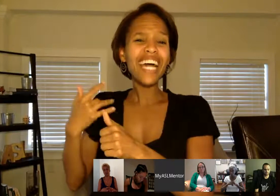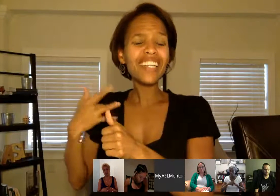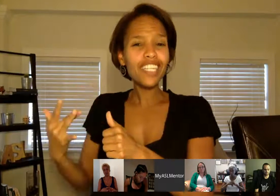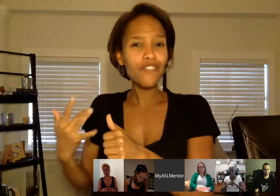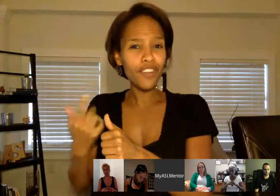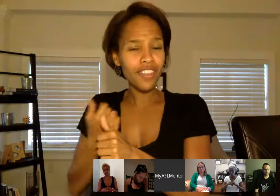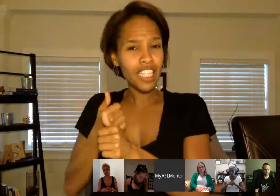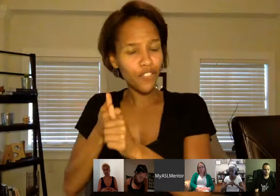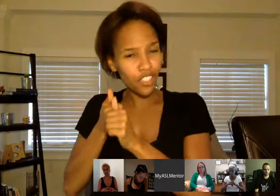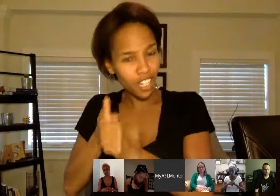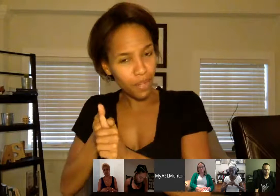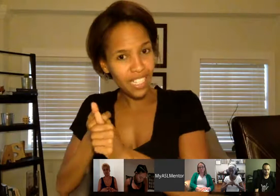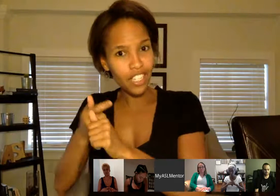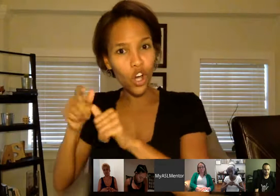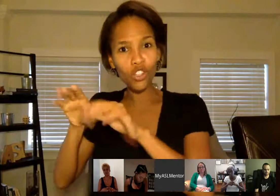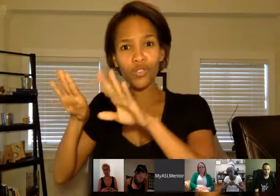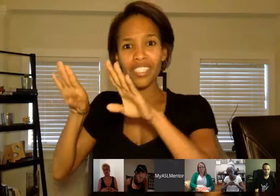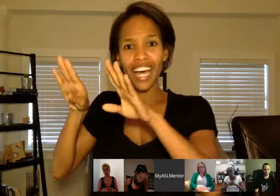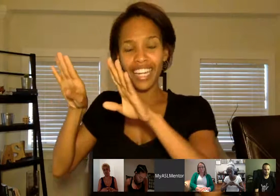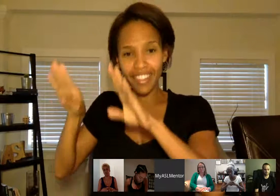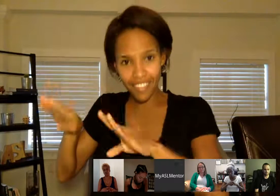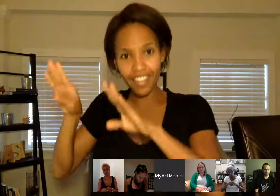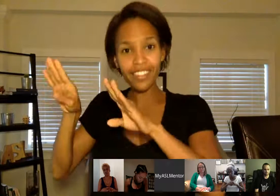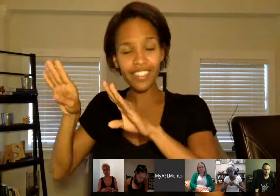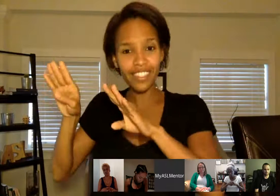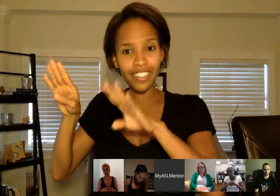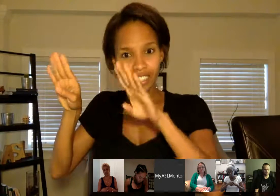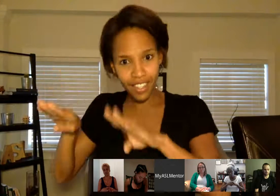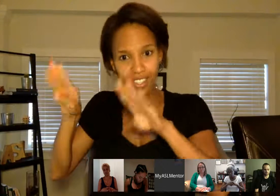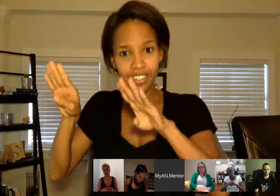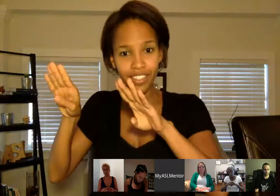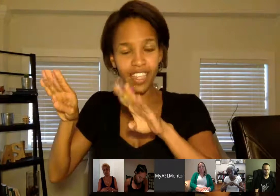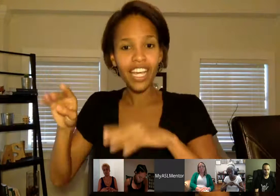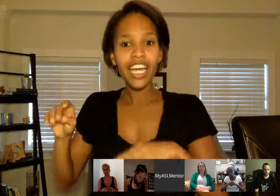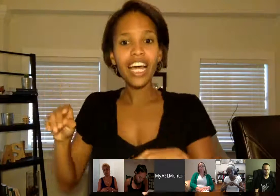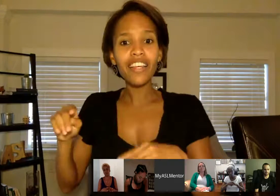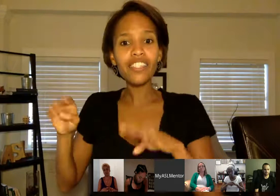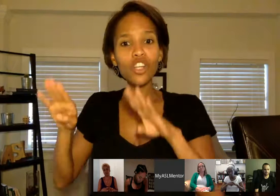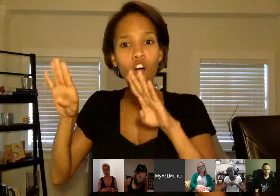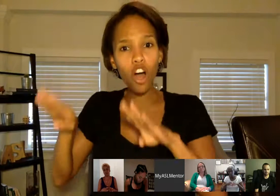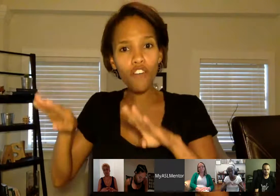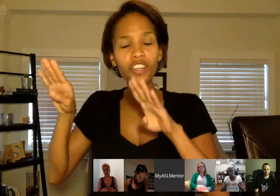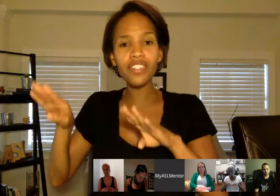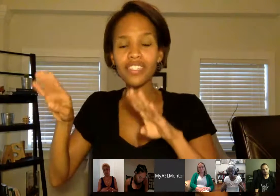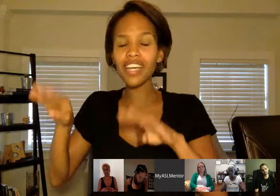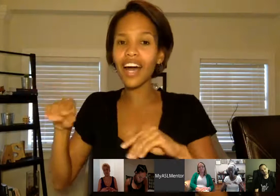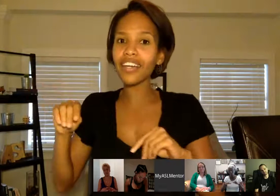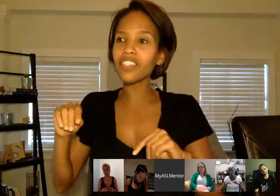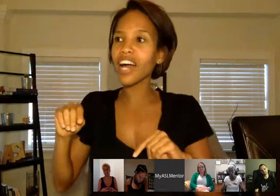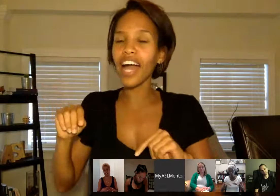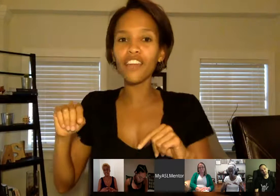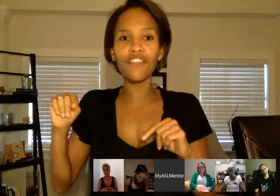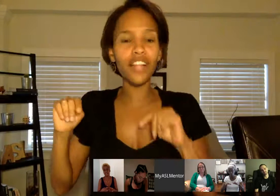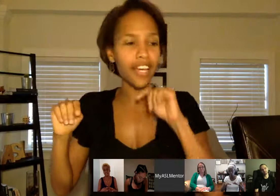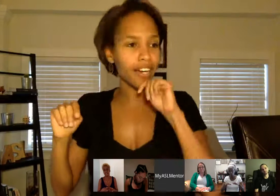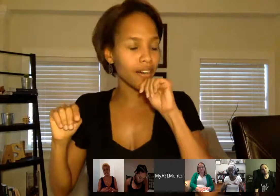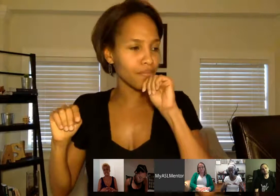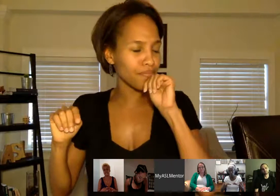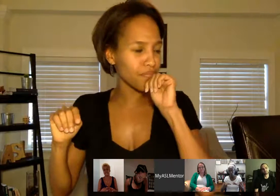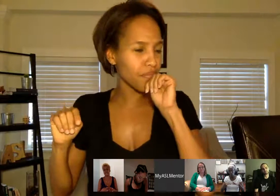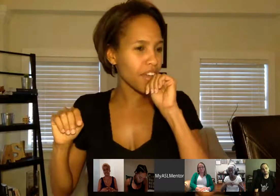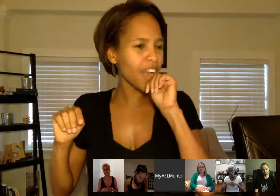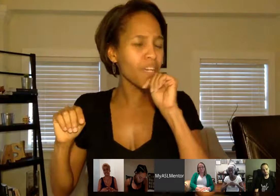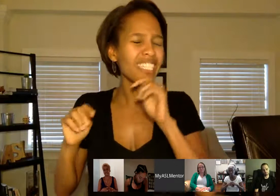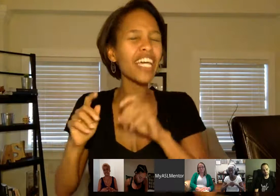My tendency for this, for some reason, is also to sign this, and this is often signed kind of like,